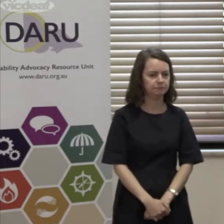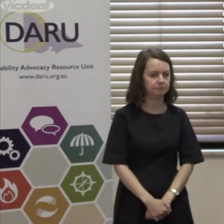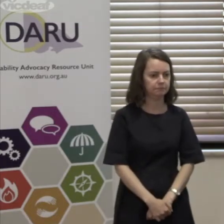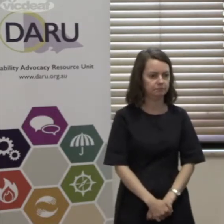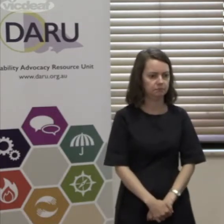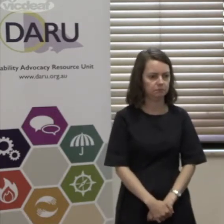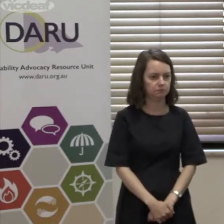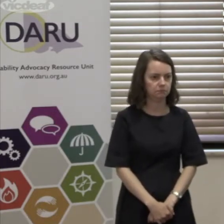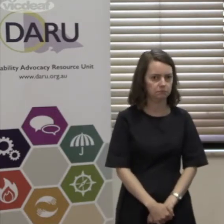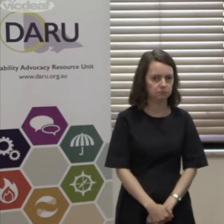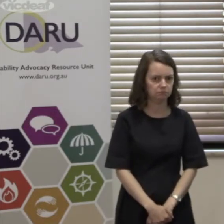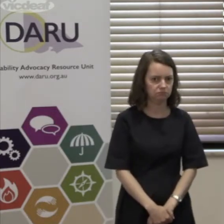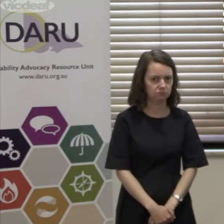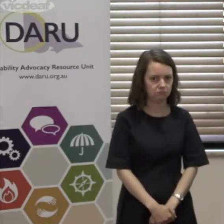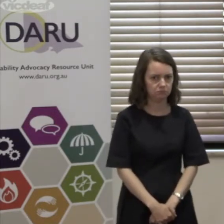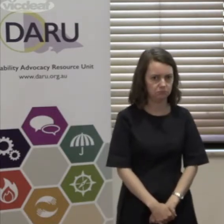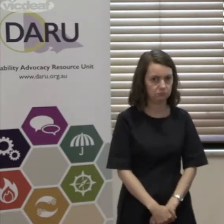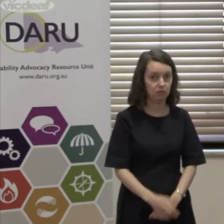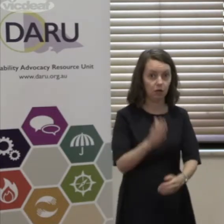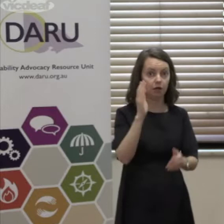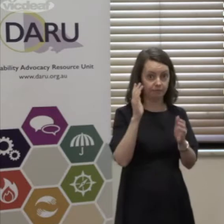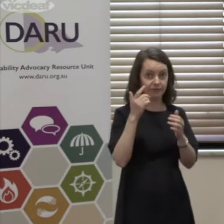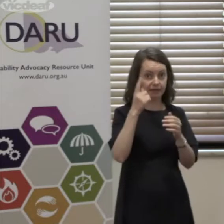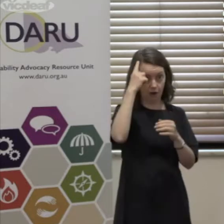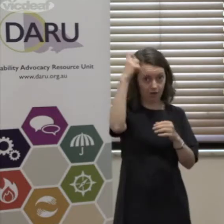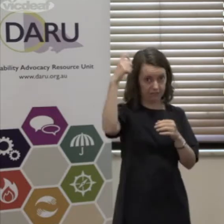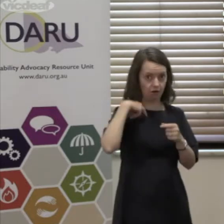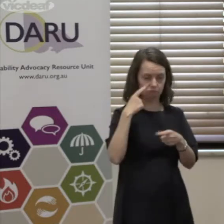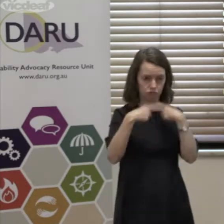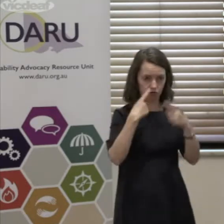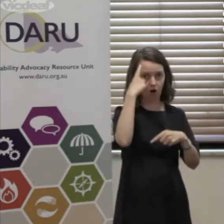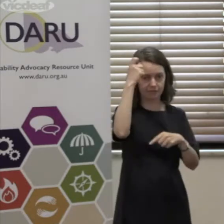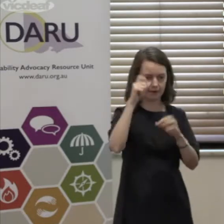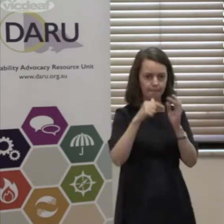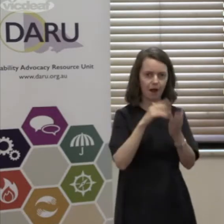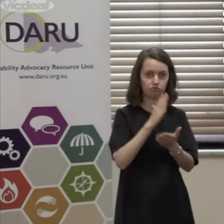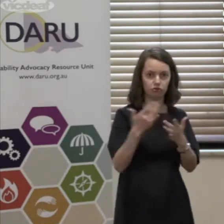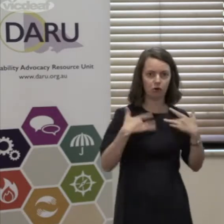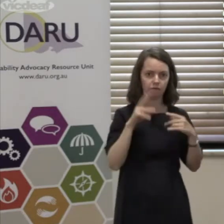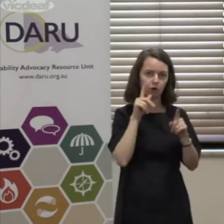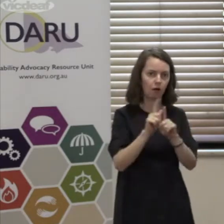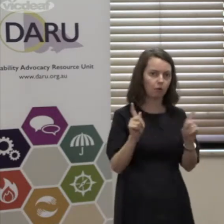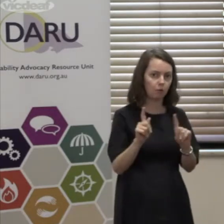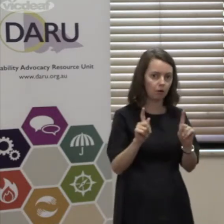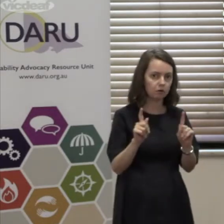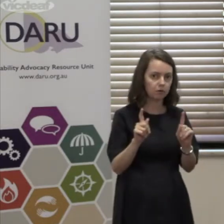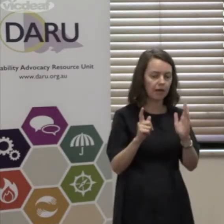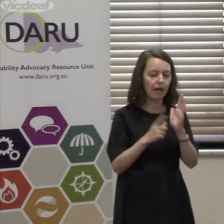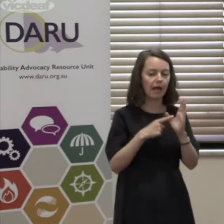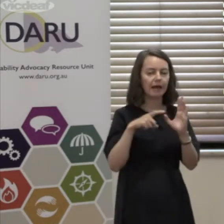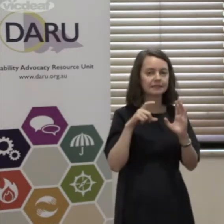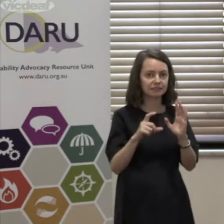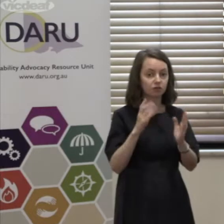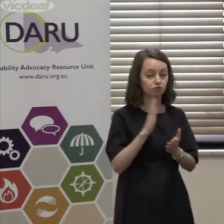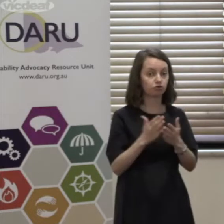But so far, the reality is that really local area coordinators are spending most of their